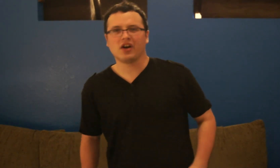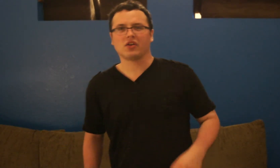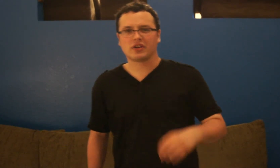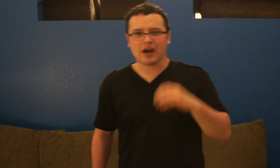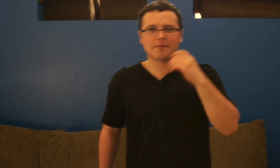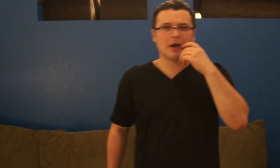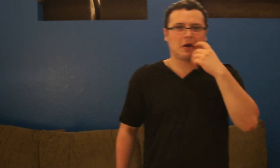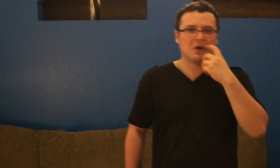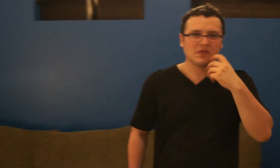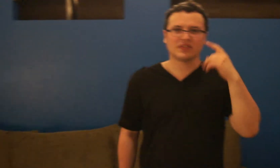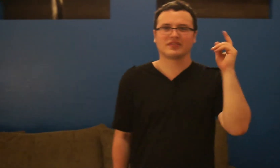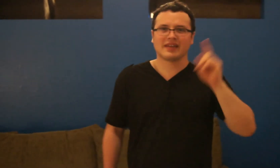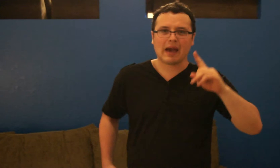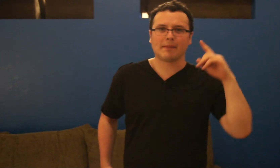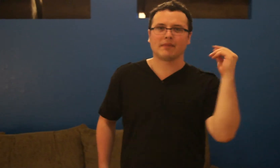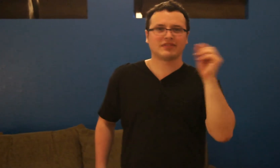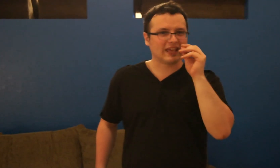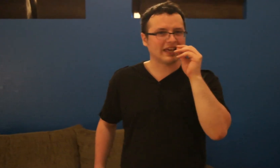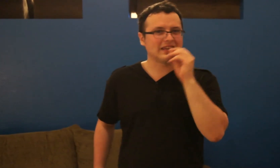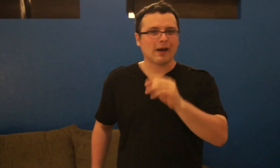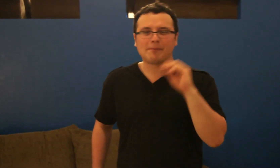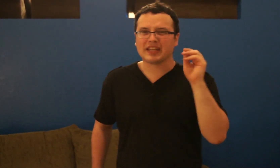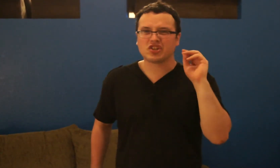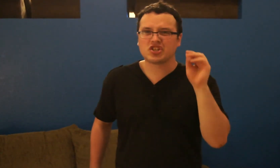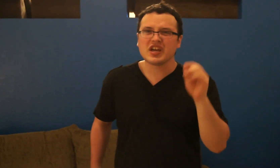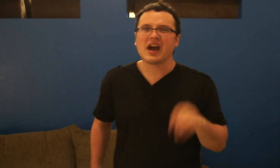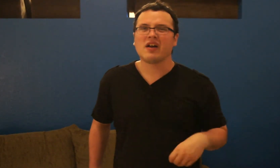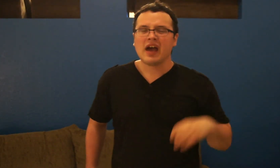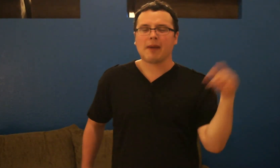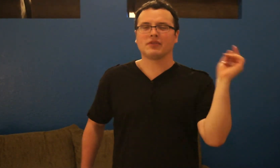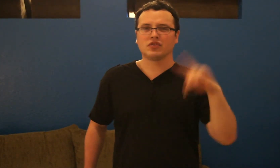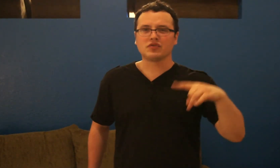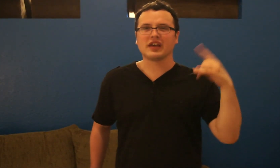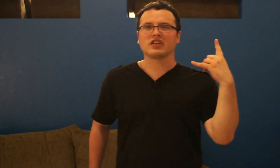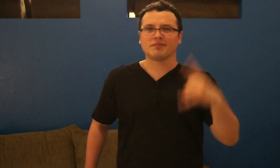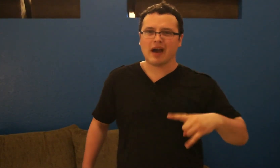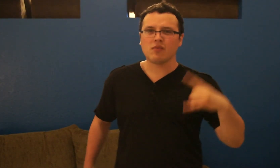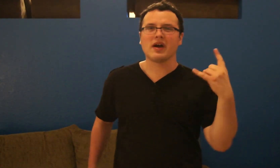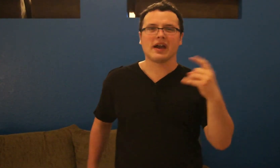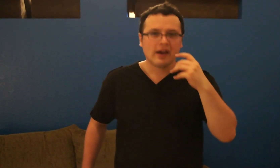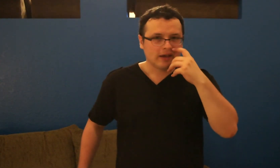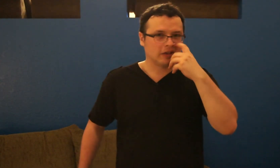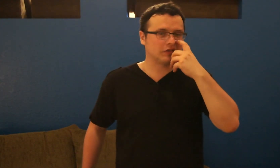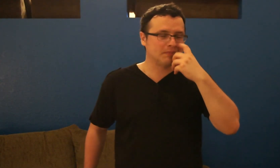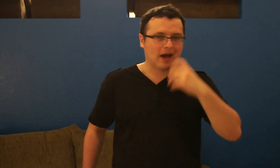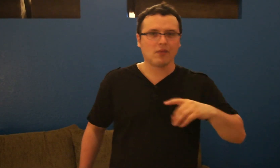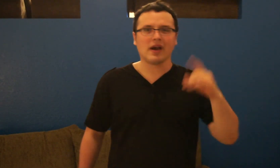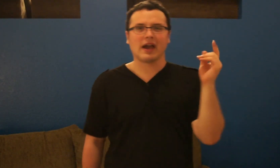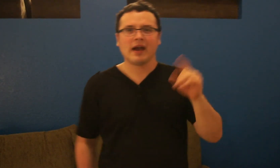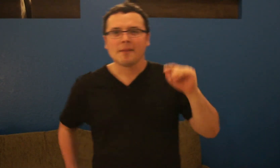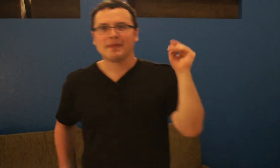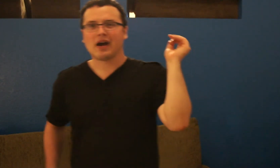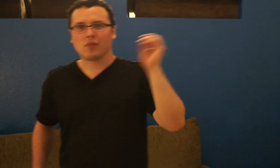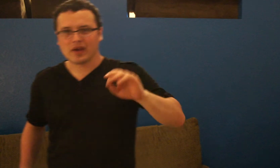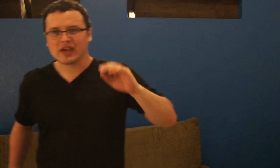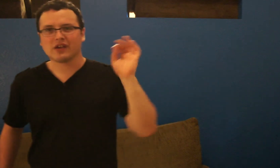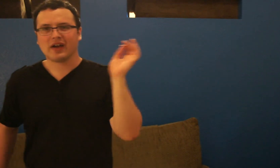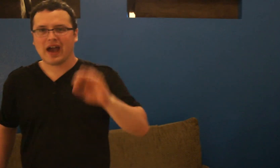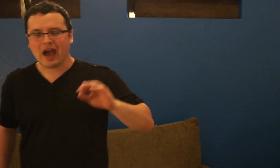all come out. This time I'ma stand up and shout. I'ma do things my way, it's my way or the